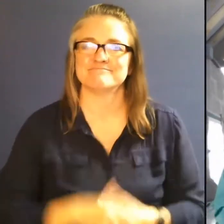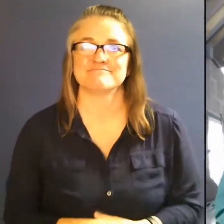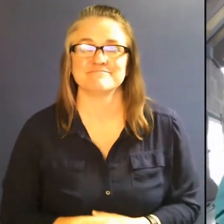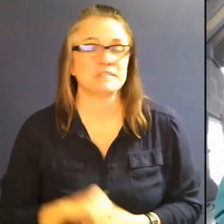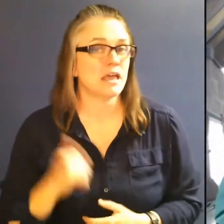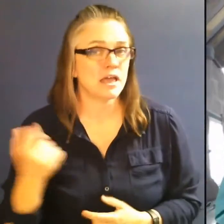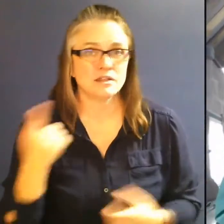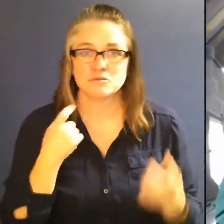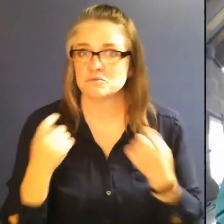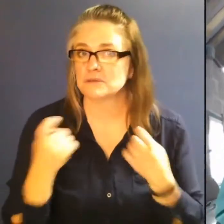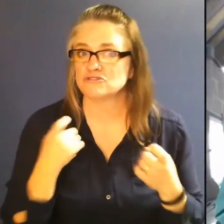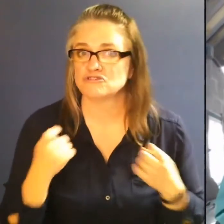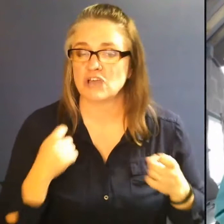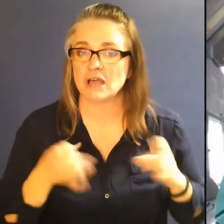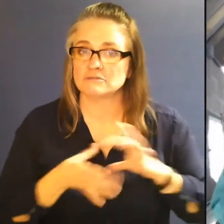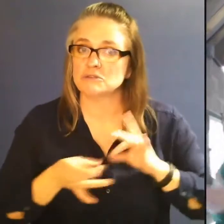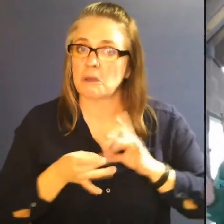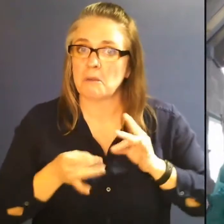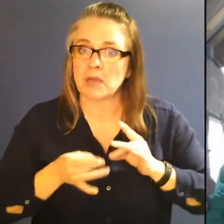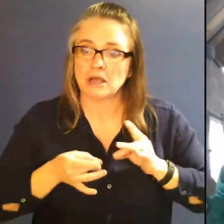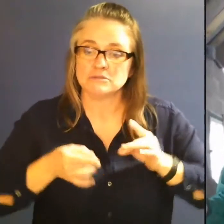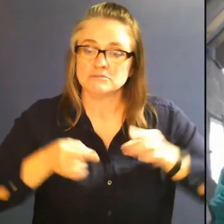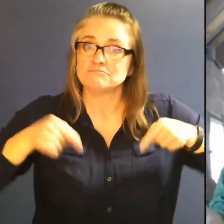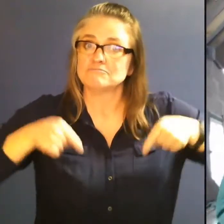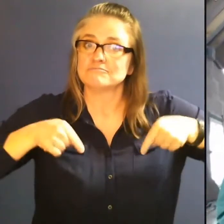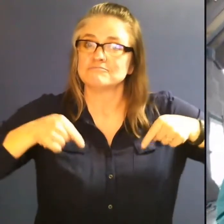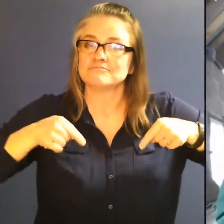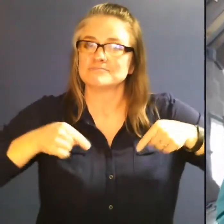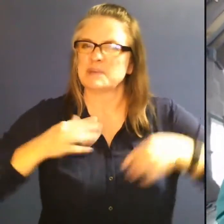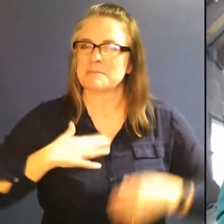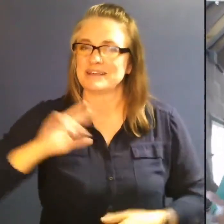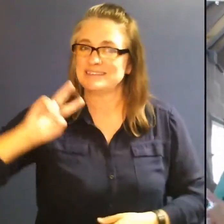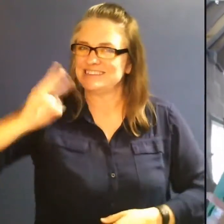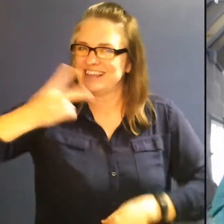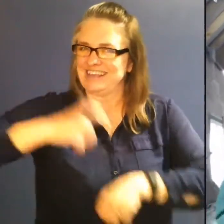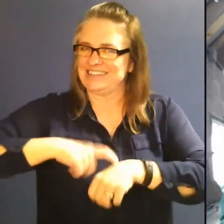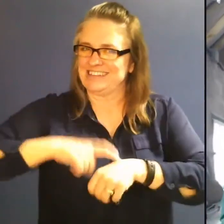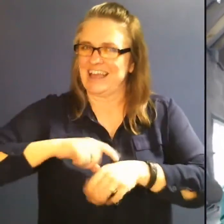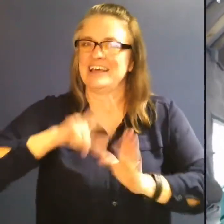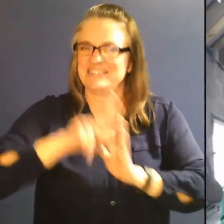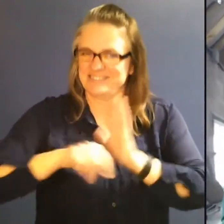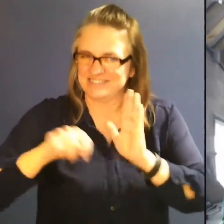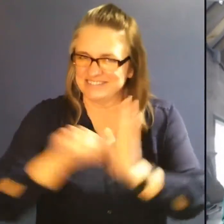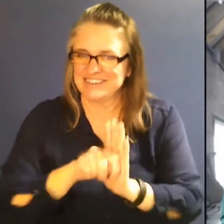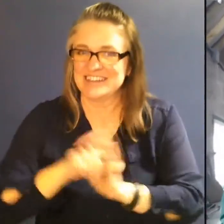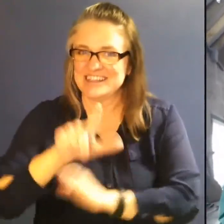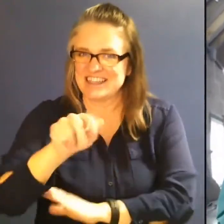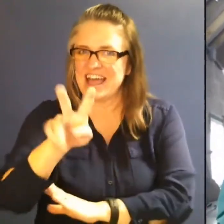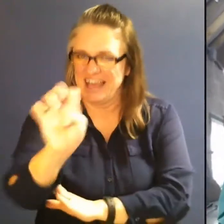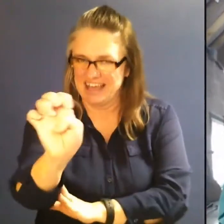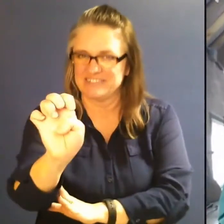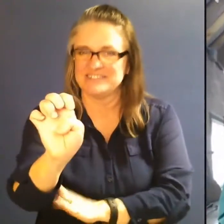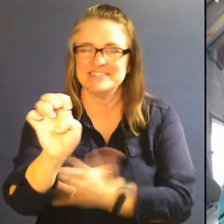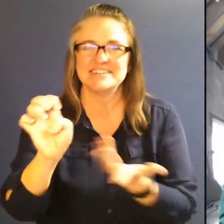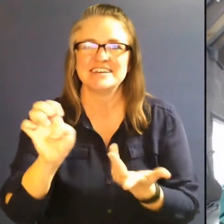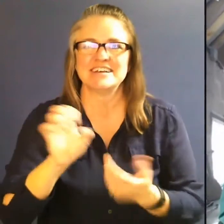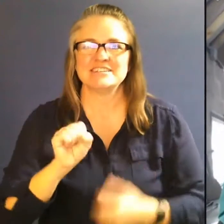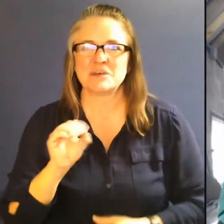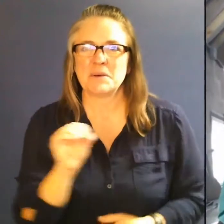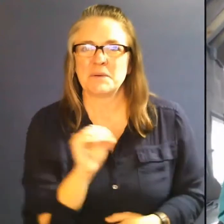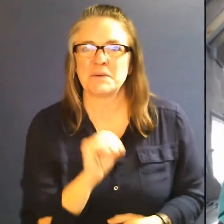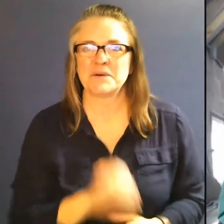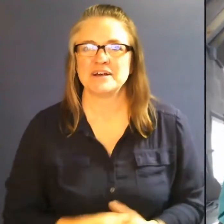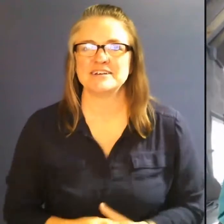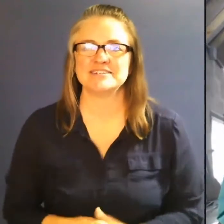questions? I'd love to hear them. And this is only my second time doing a live Facebook.